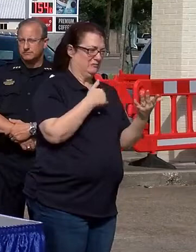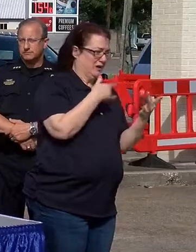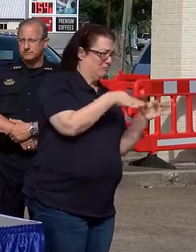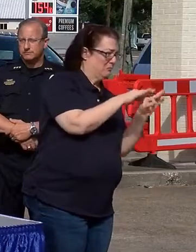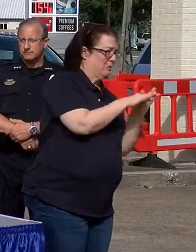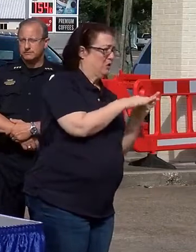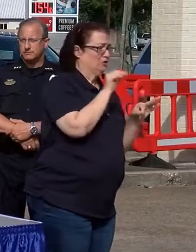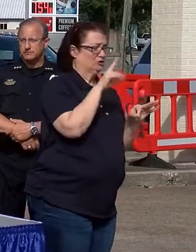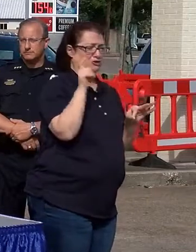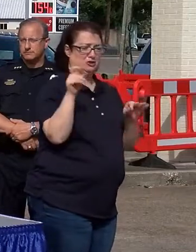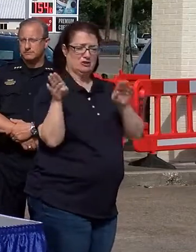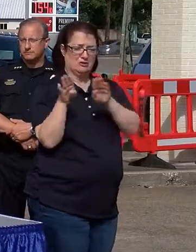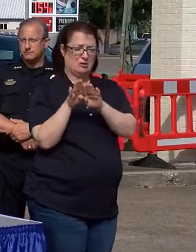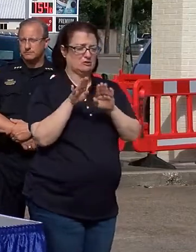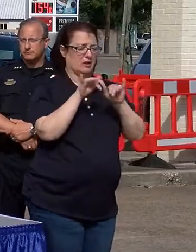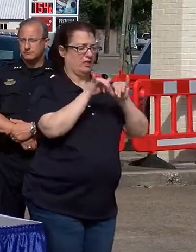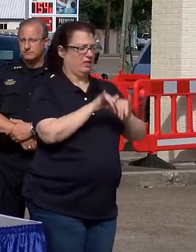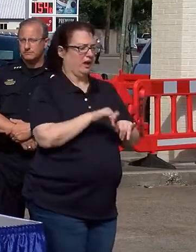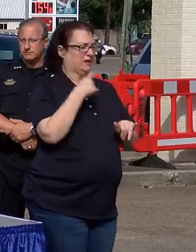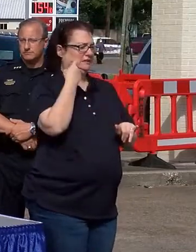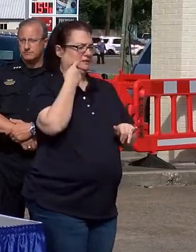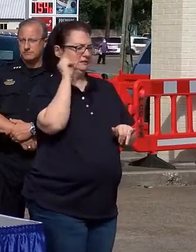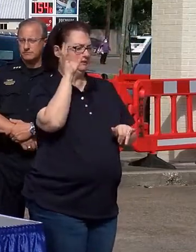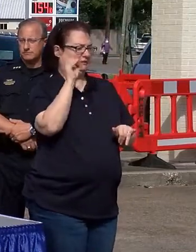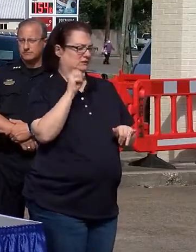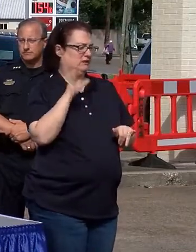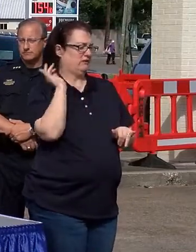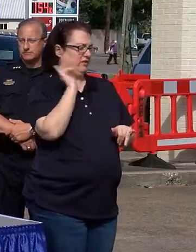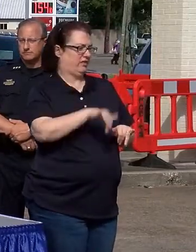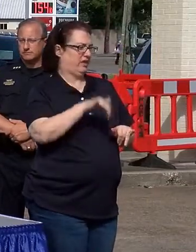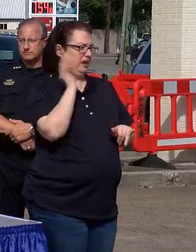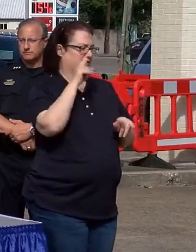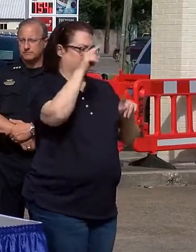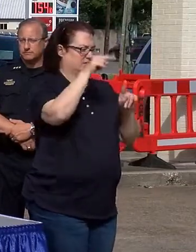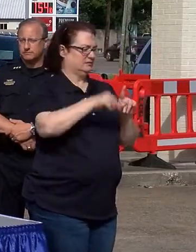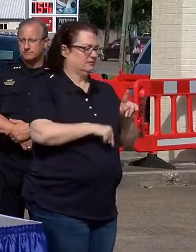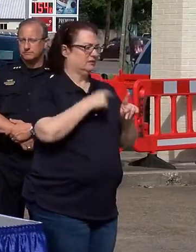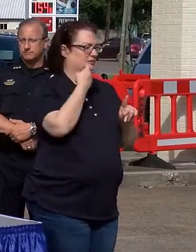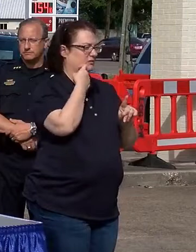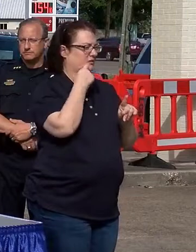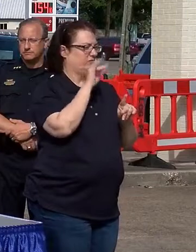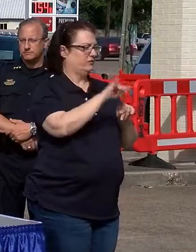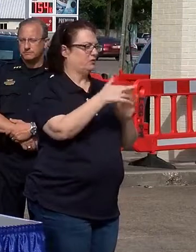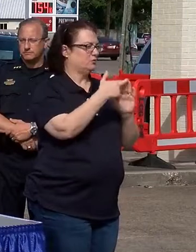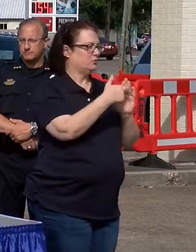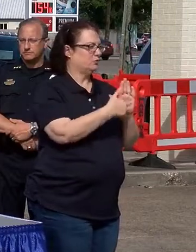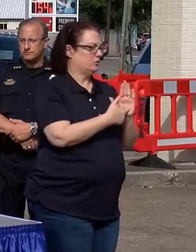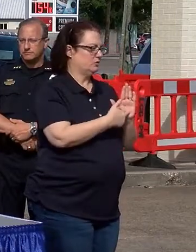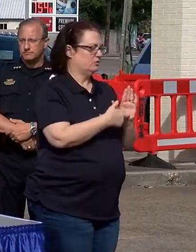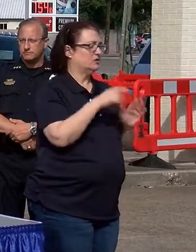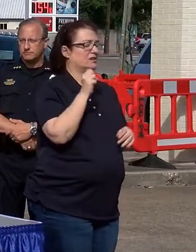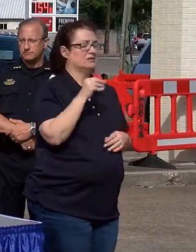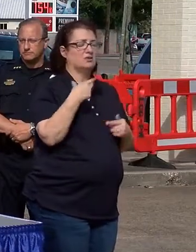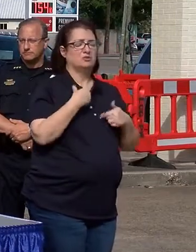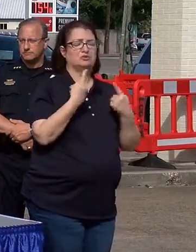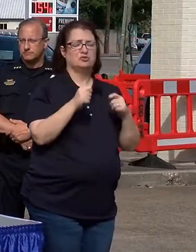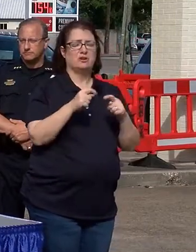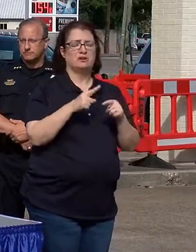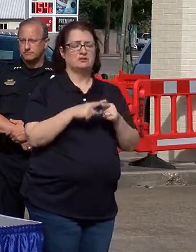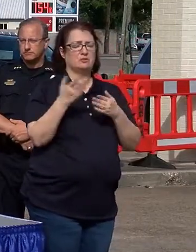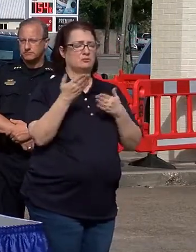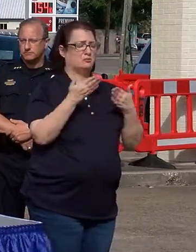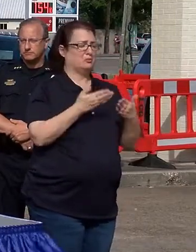public health, public safety. That's number one. That's paramount always. It trumps everything. But at the same time, juggle bringing our economy back. As you see the